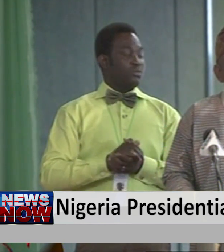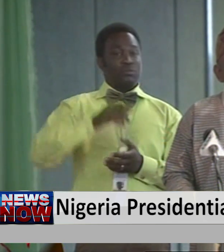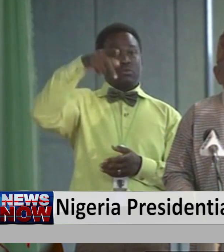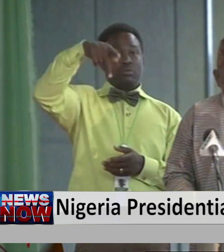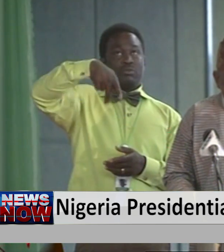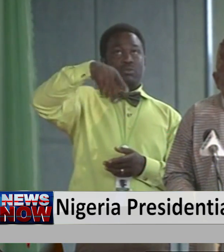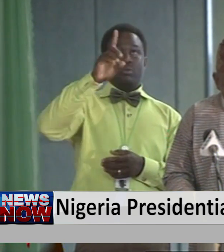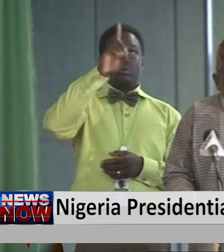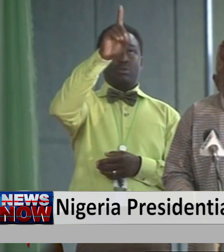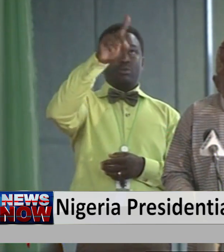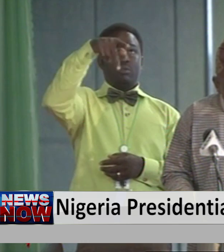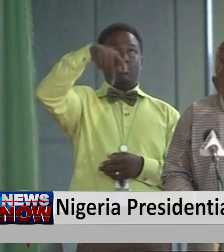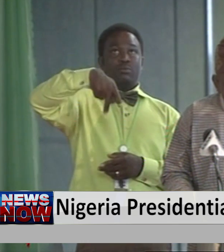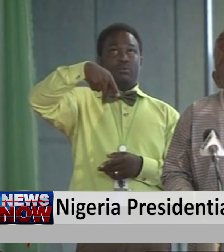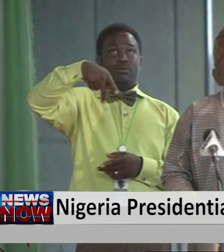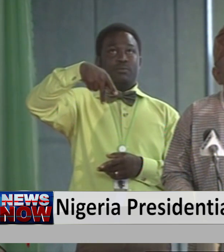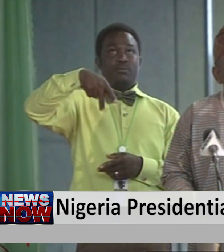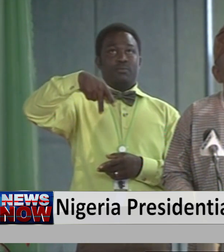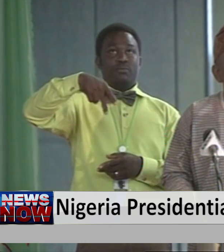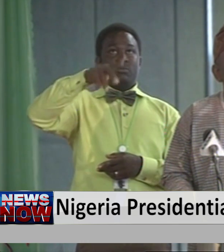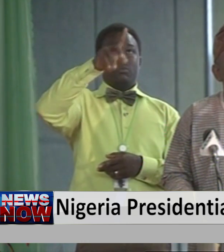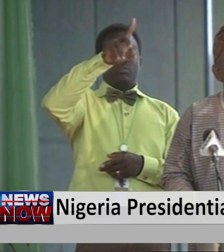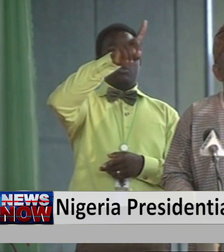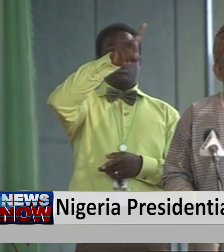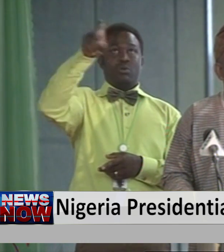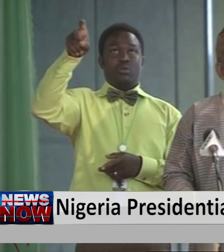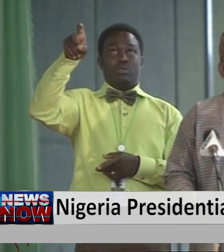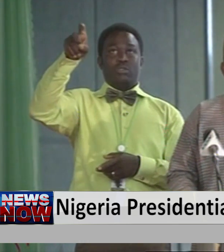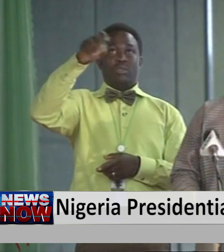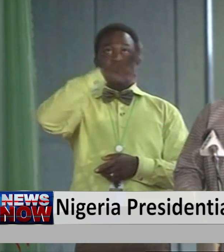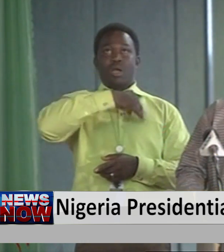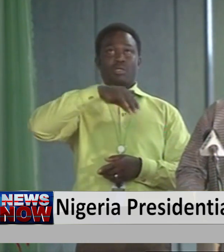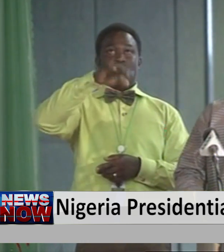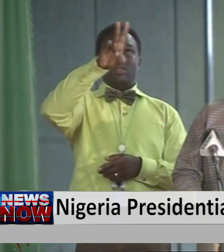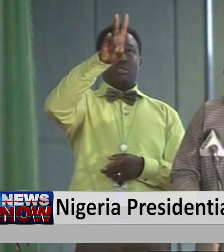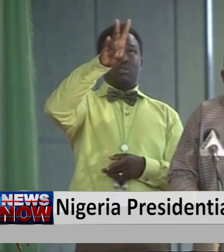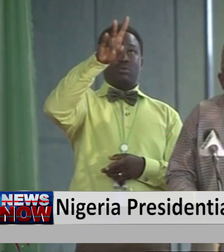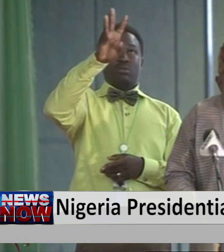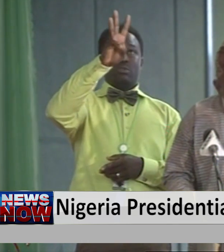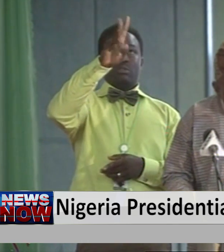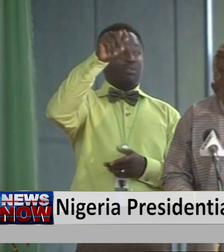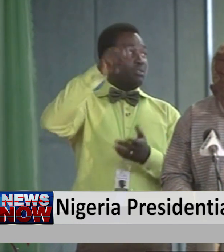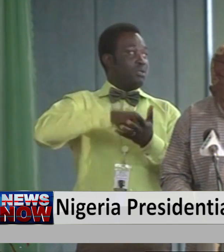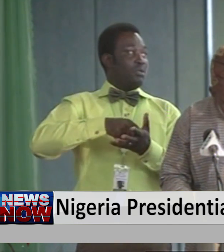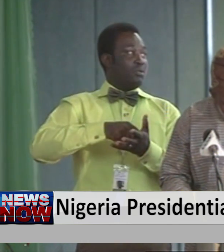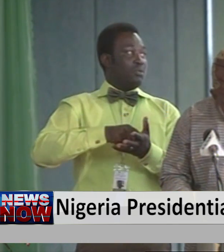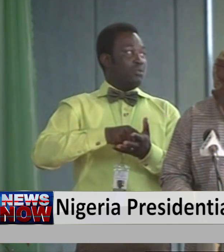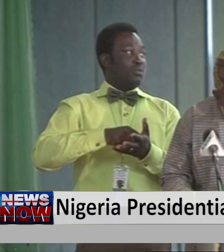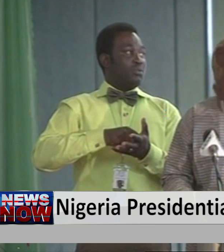PDP, 176,000